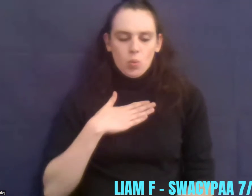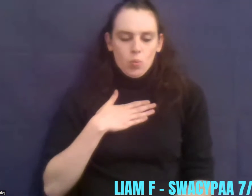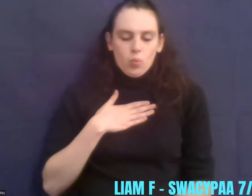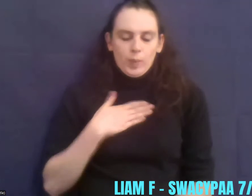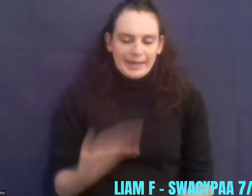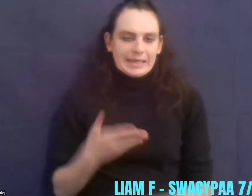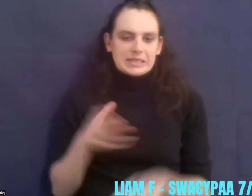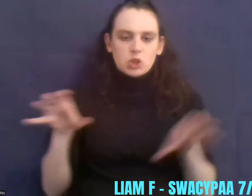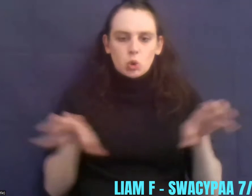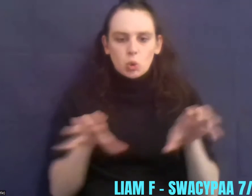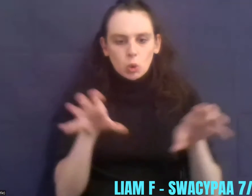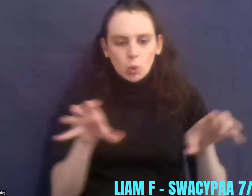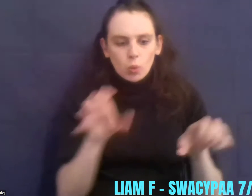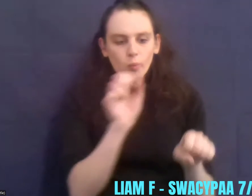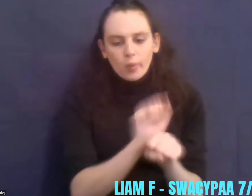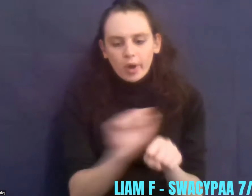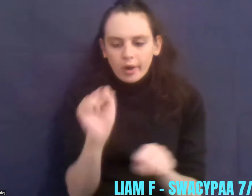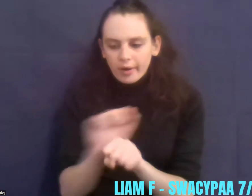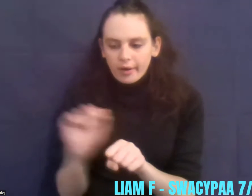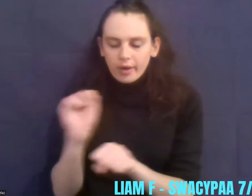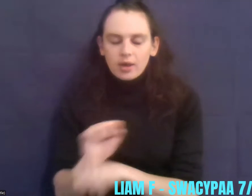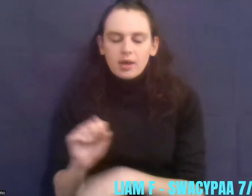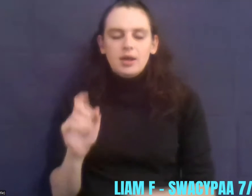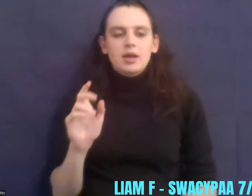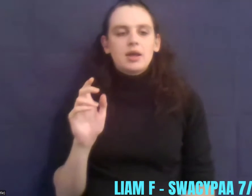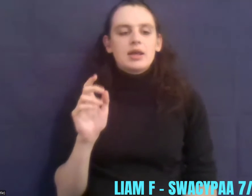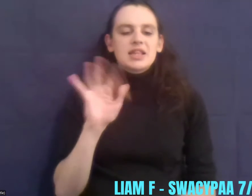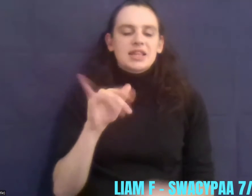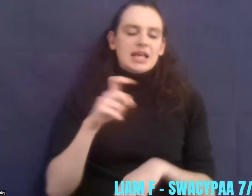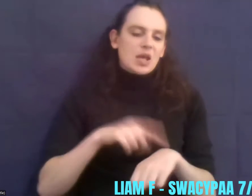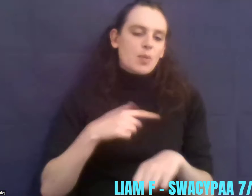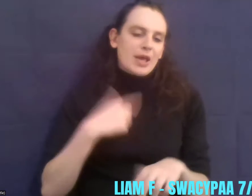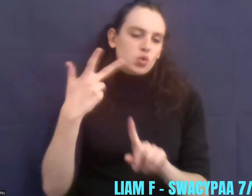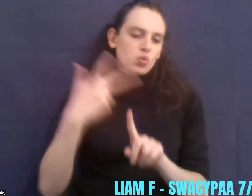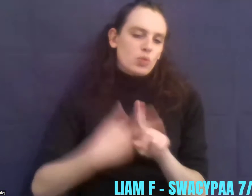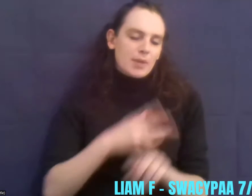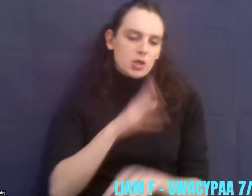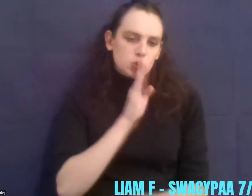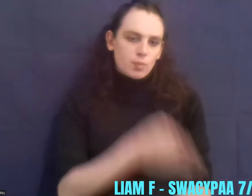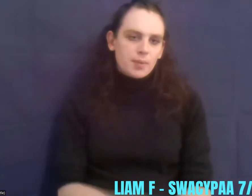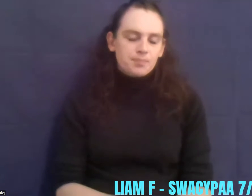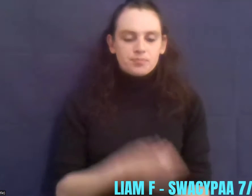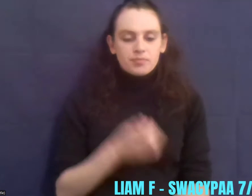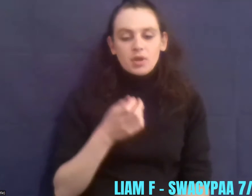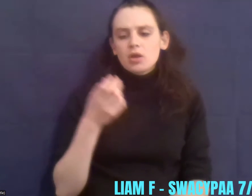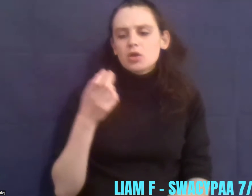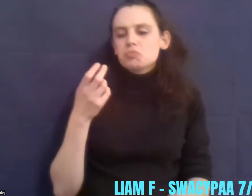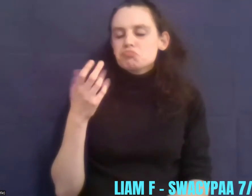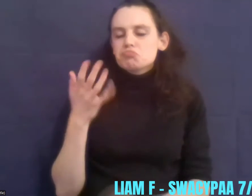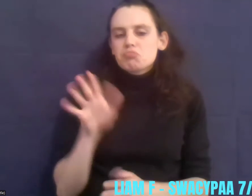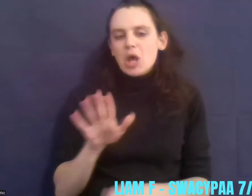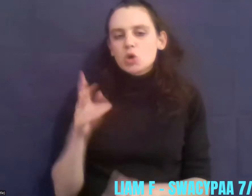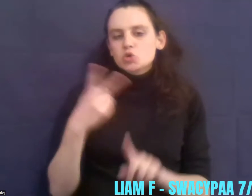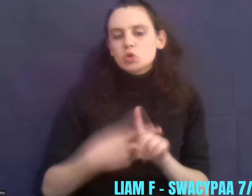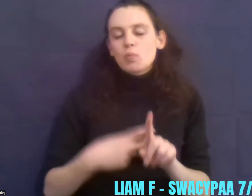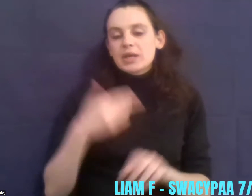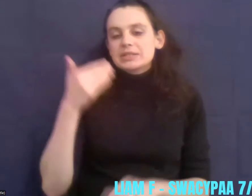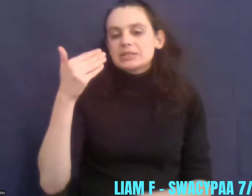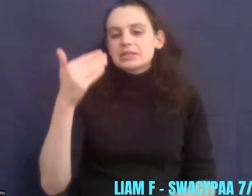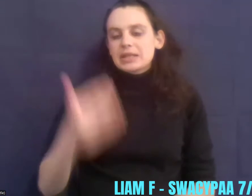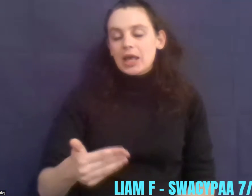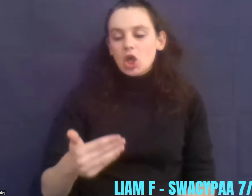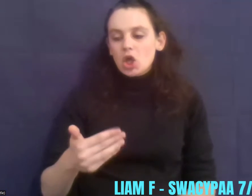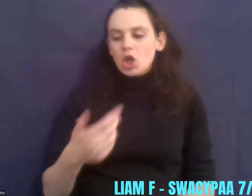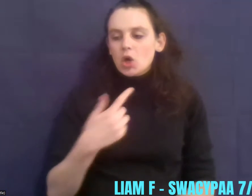Um, that was maybe 3 months into my sobriety. And a couple months later, through starting to go to events, starting to find a community here